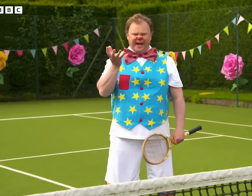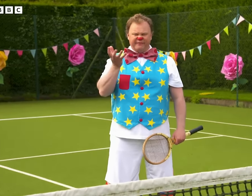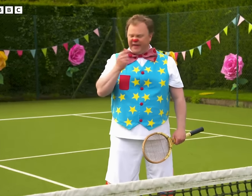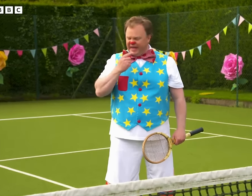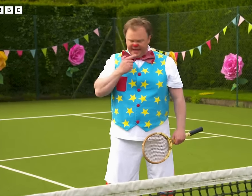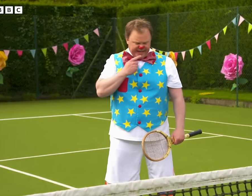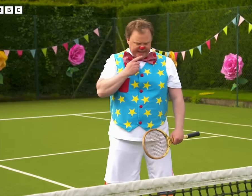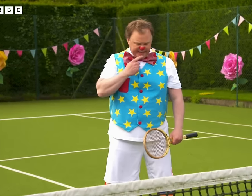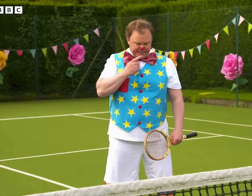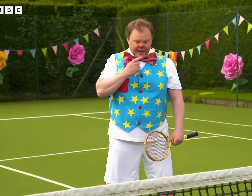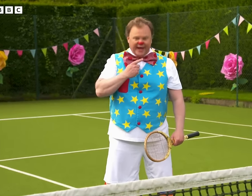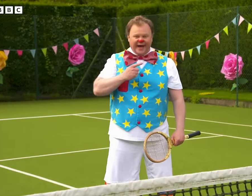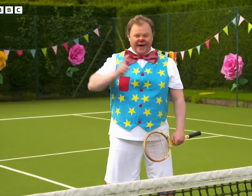serve?